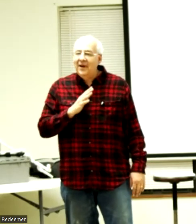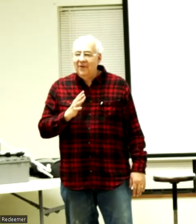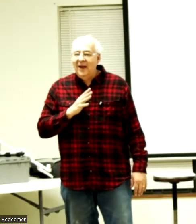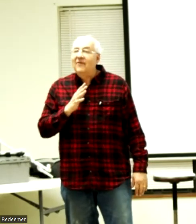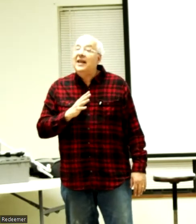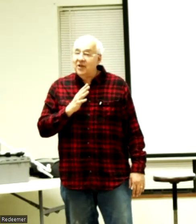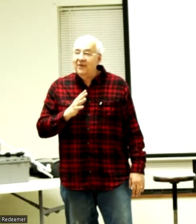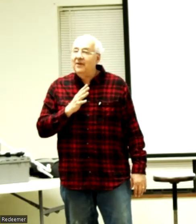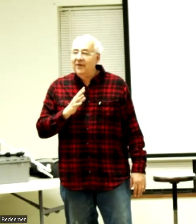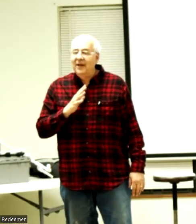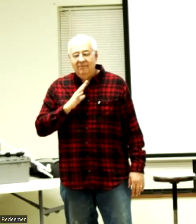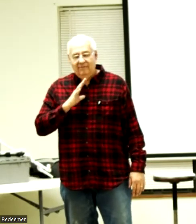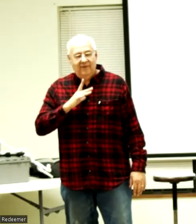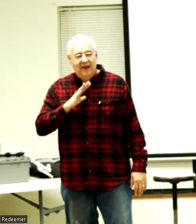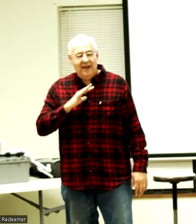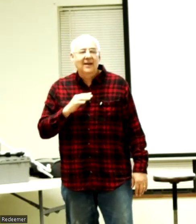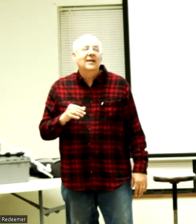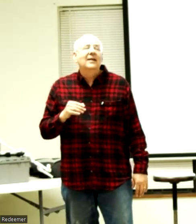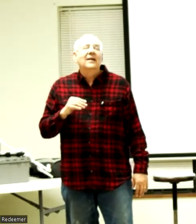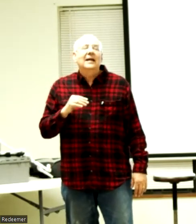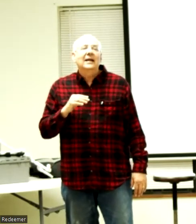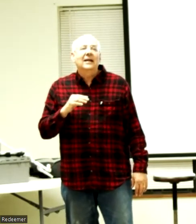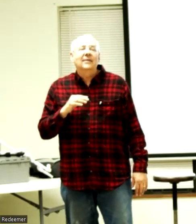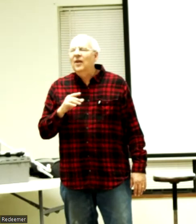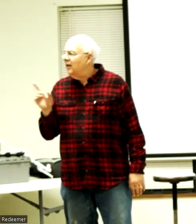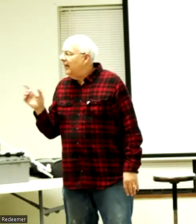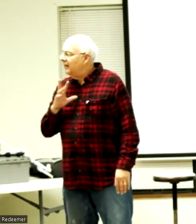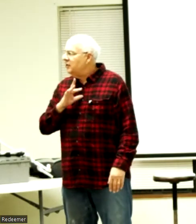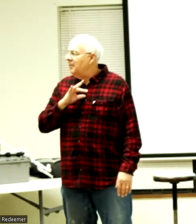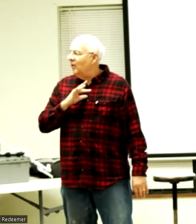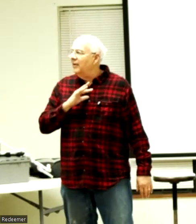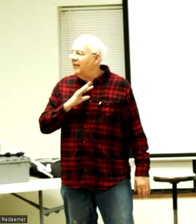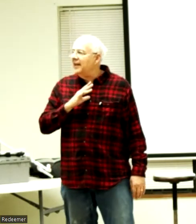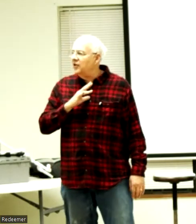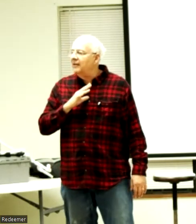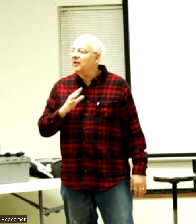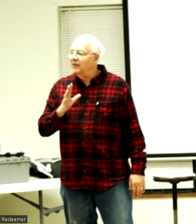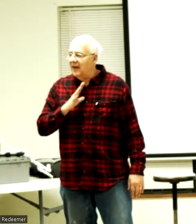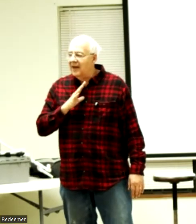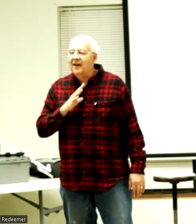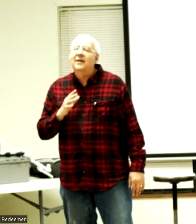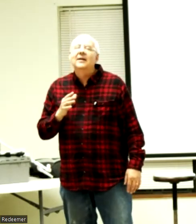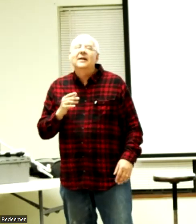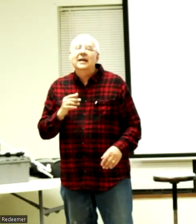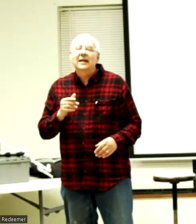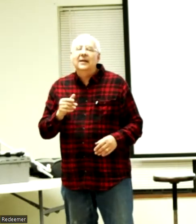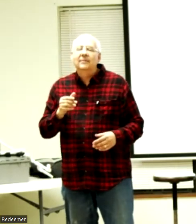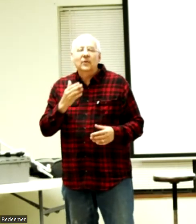very fine, fancy, very fine, fine. No, you're right. This would be more of a fancy. So fine,